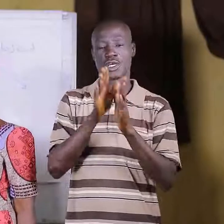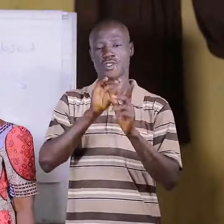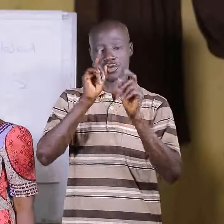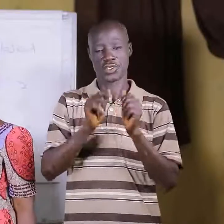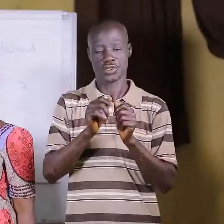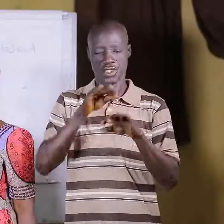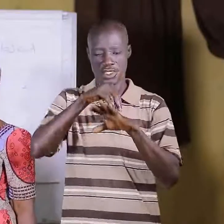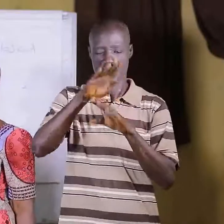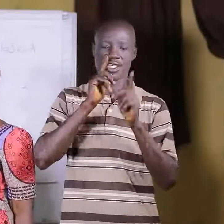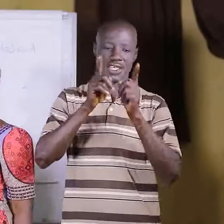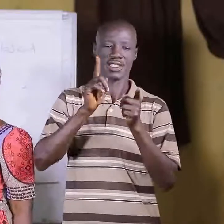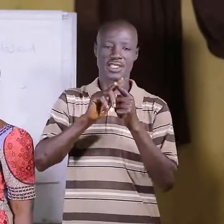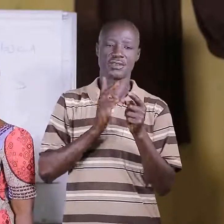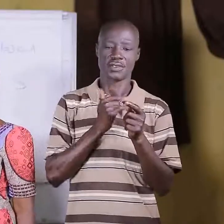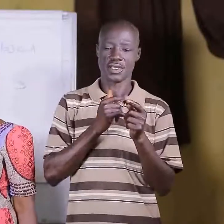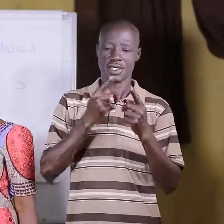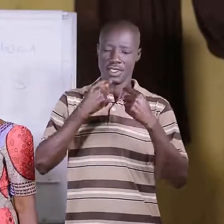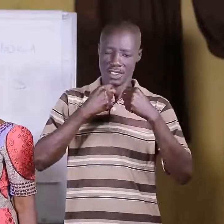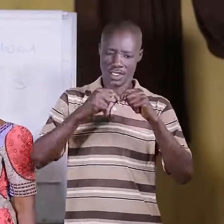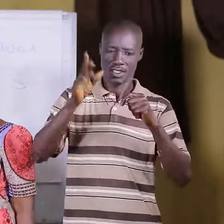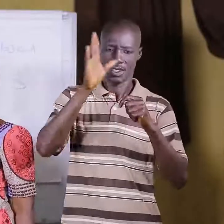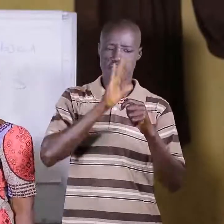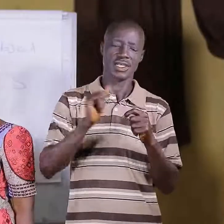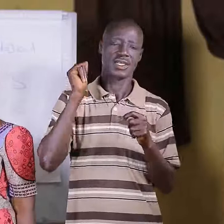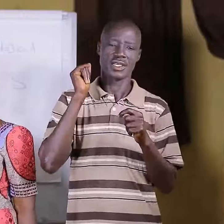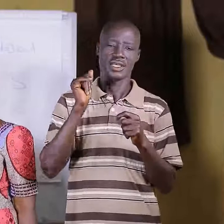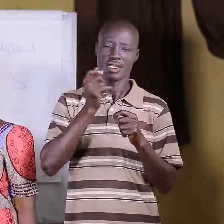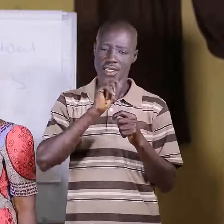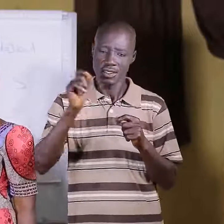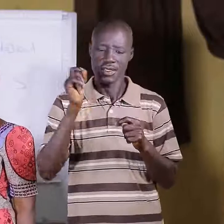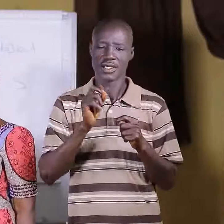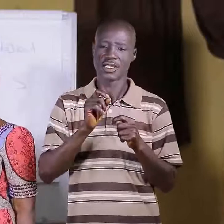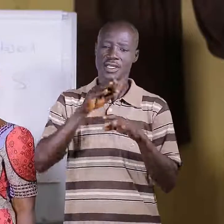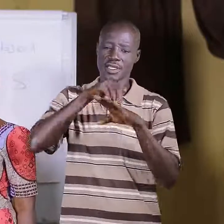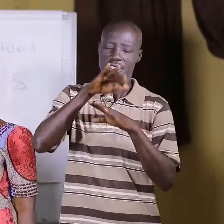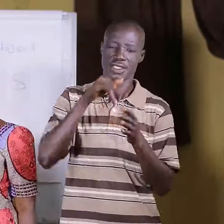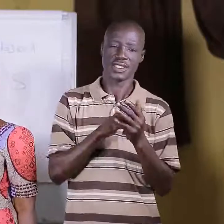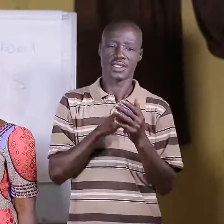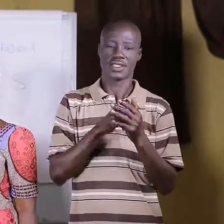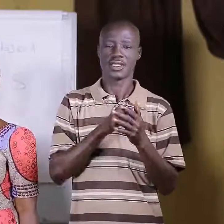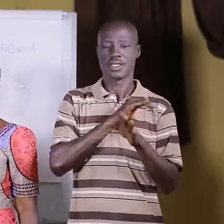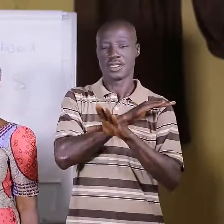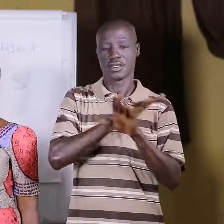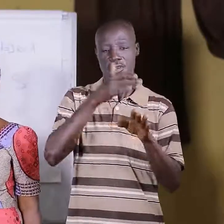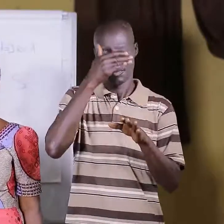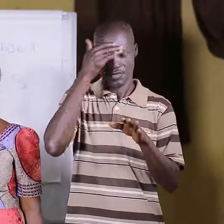or sending in your assignment, please, I will always remind us that we should not forget to